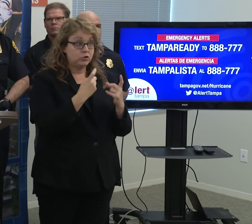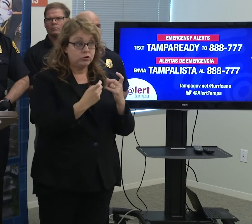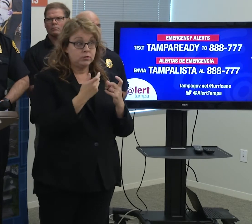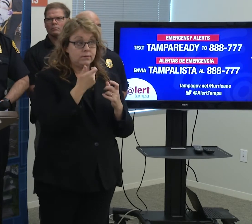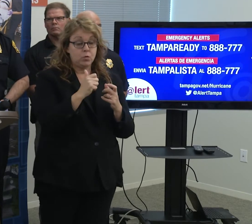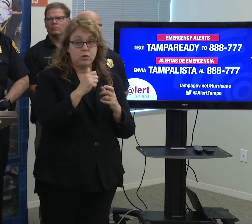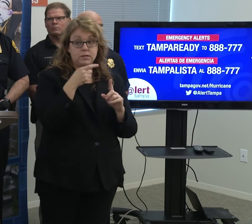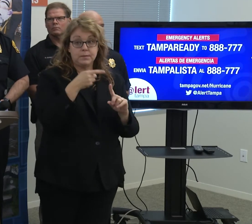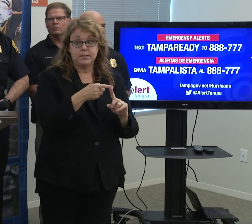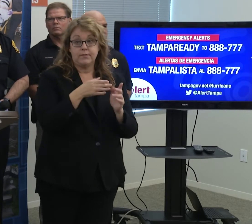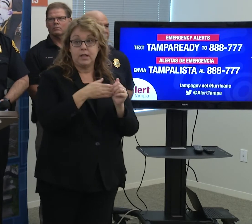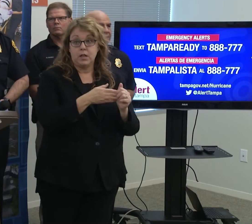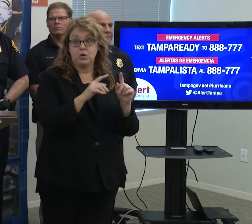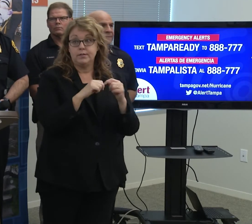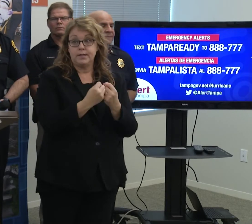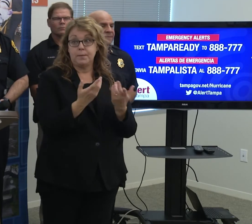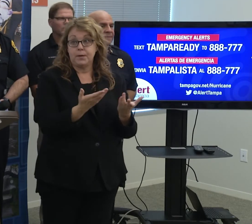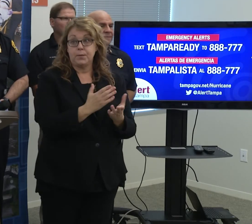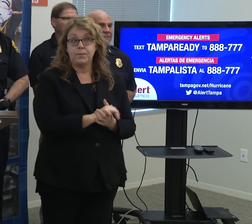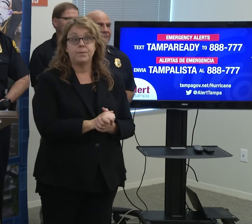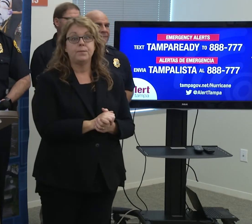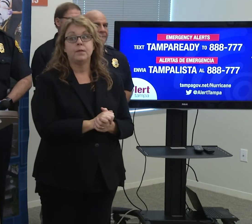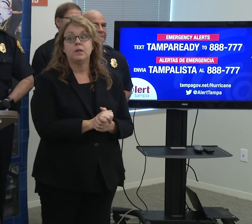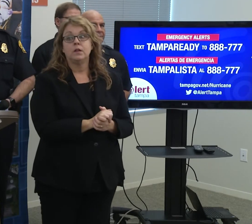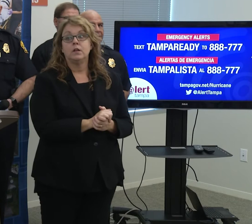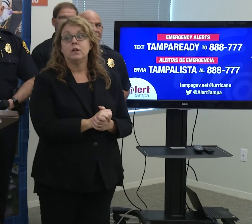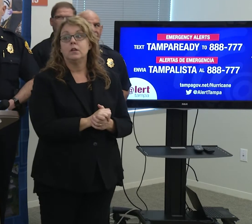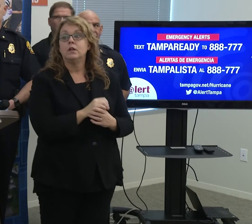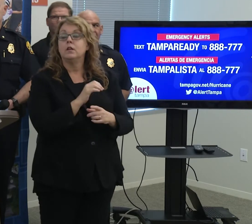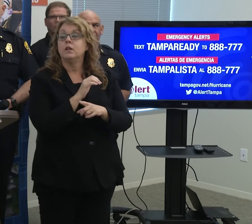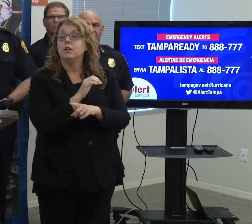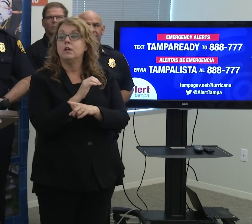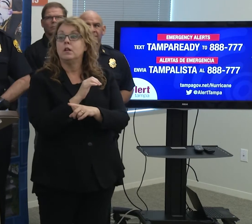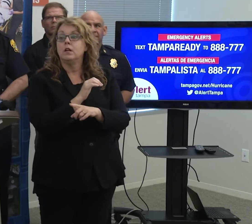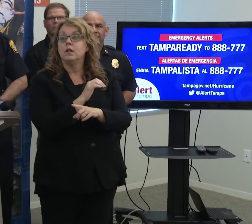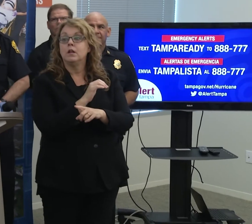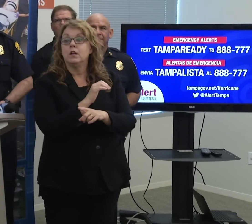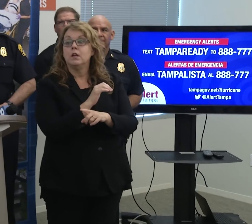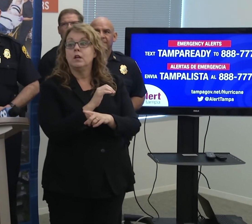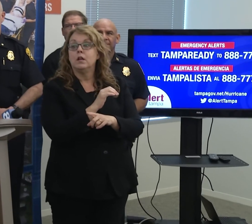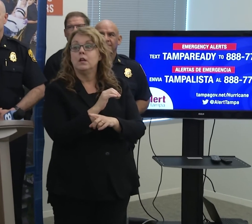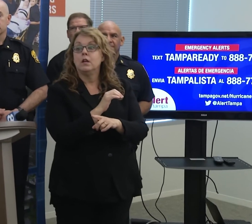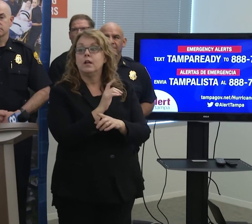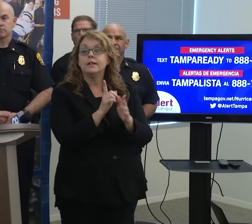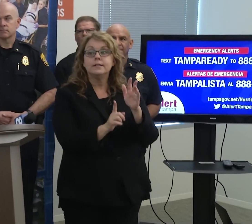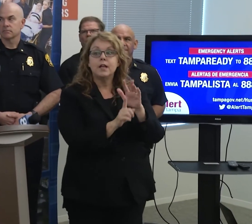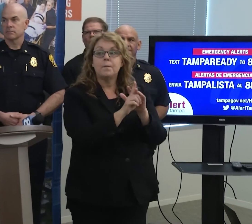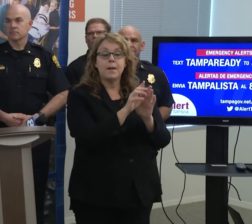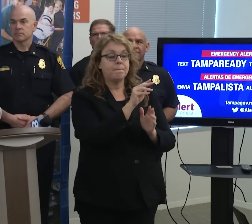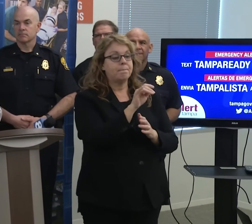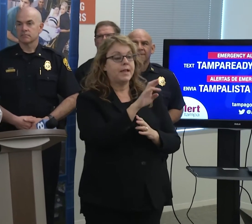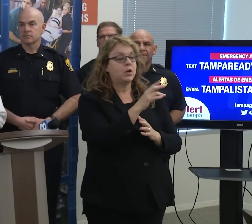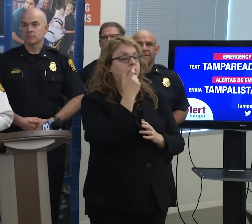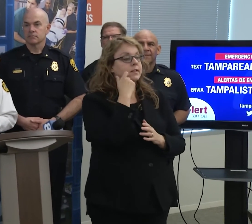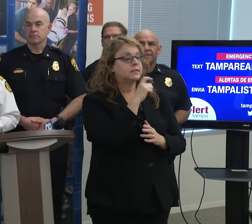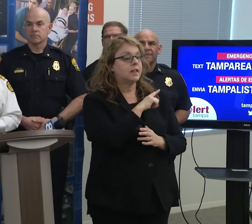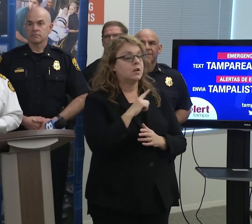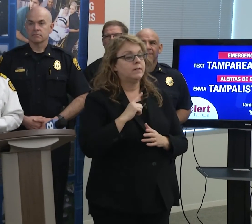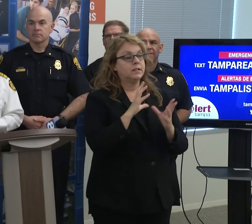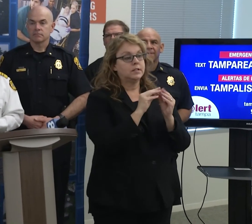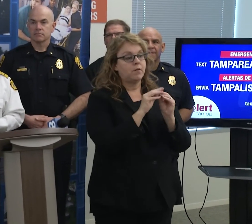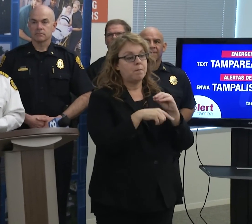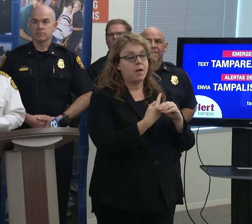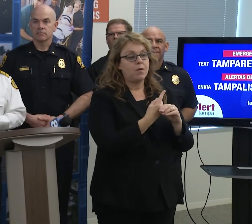of the leadership team here. Mayor Castor, it's come up since the legislative session about